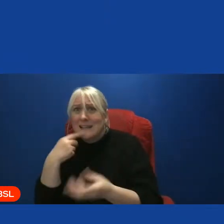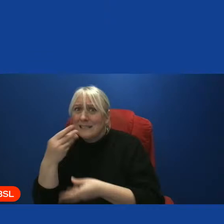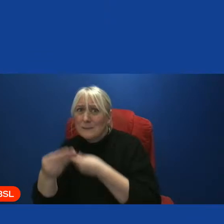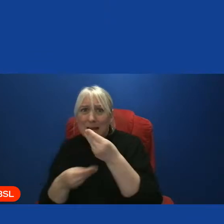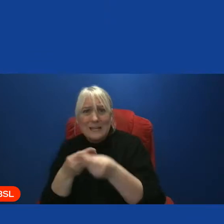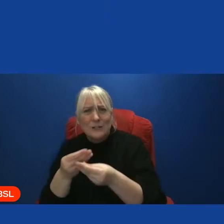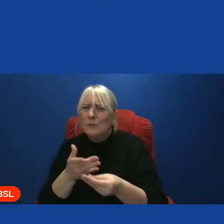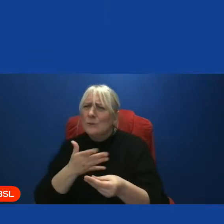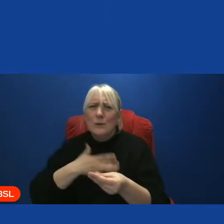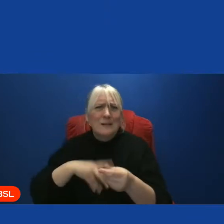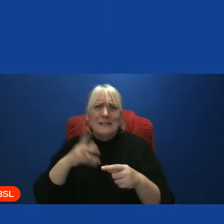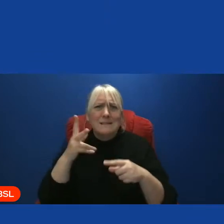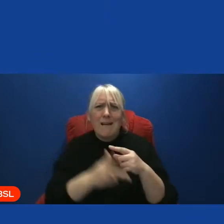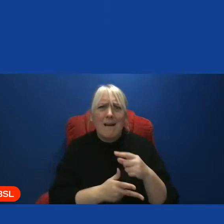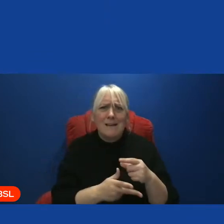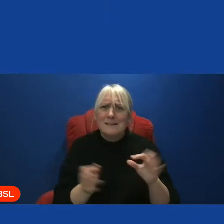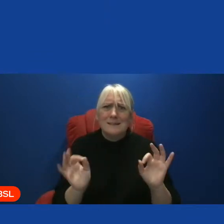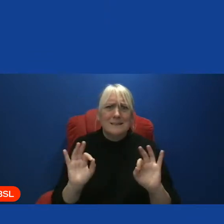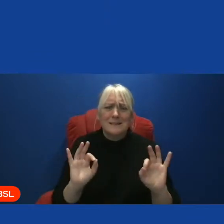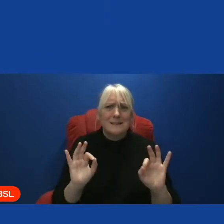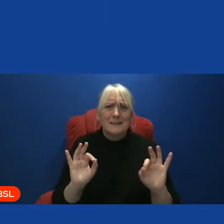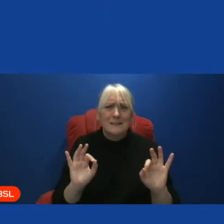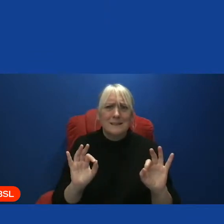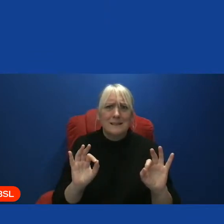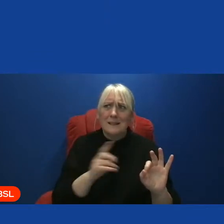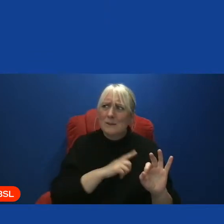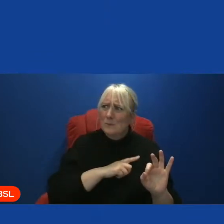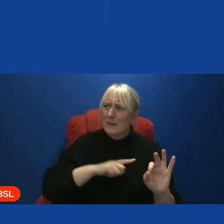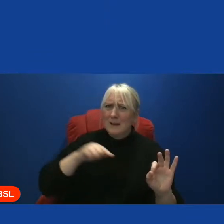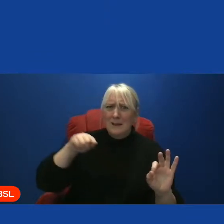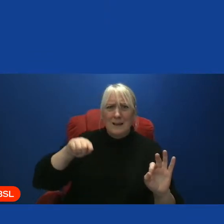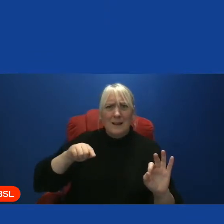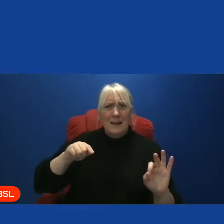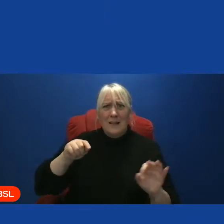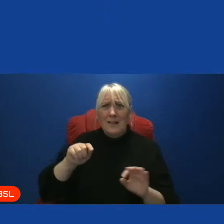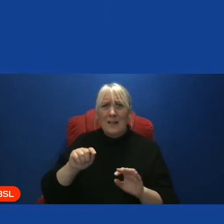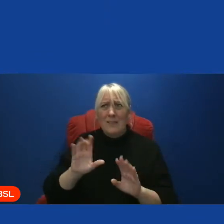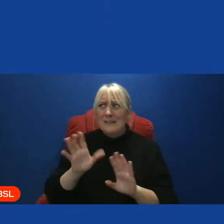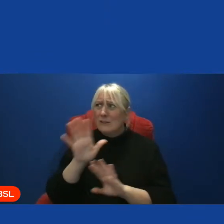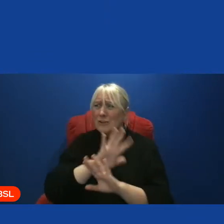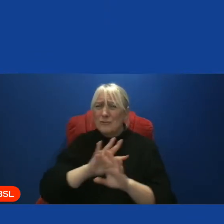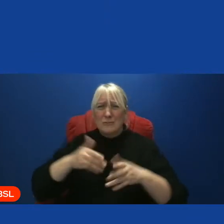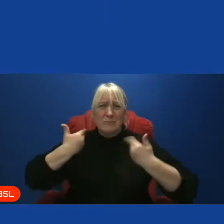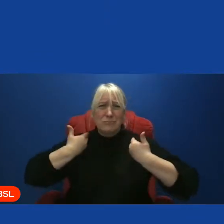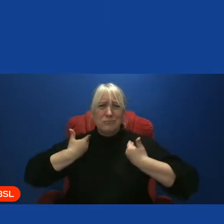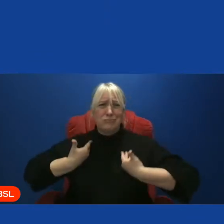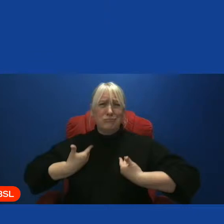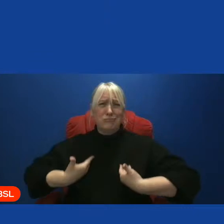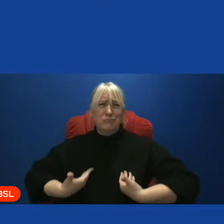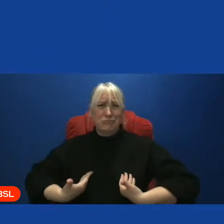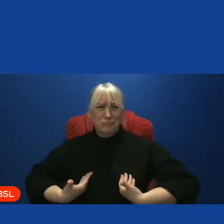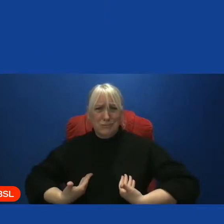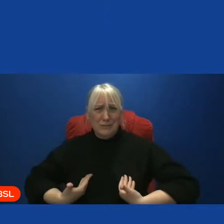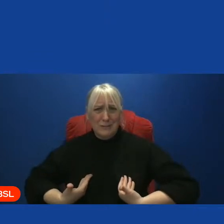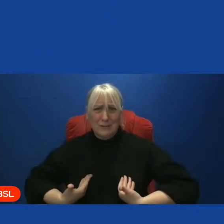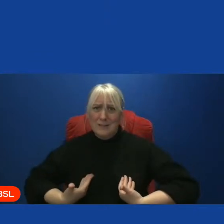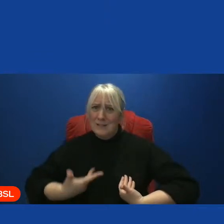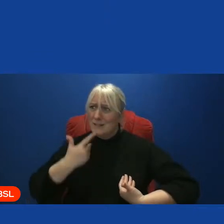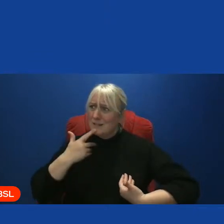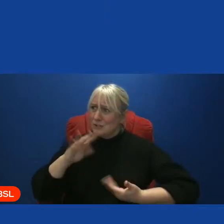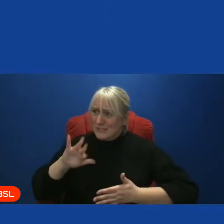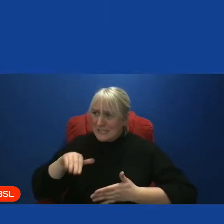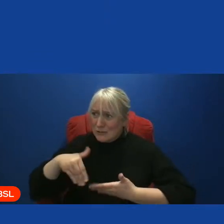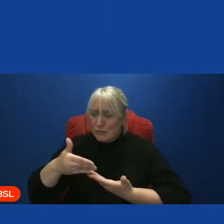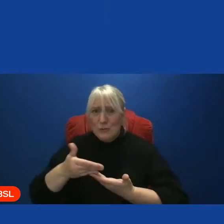have to cut, not when you've got the vast wealth in this country that we've got. All you have to do is introduce a fair